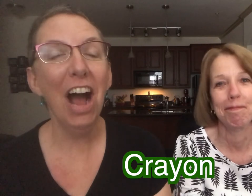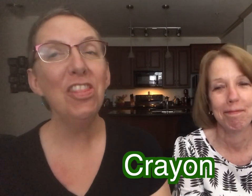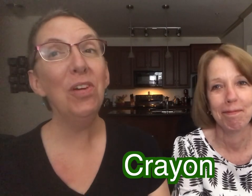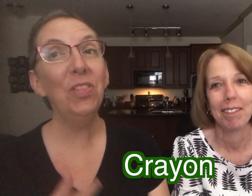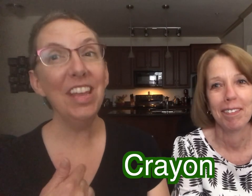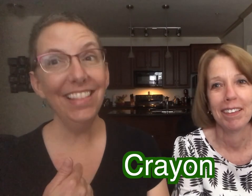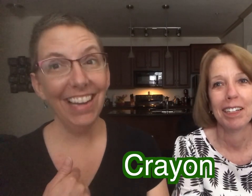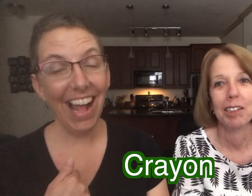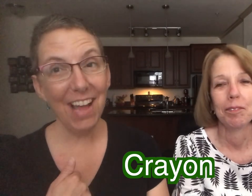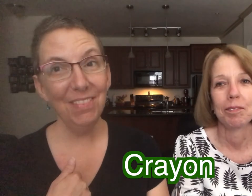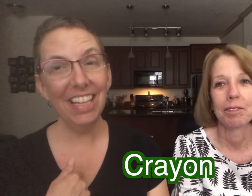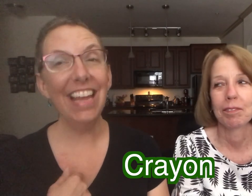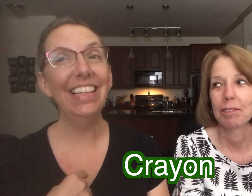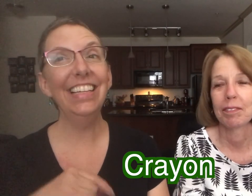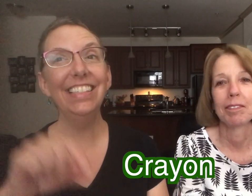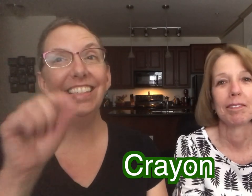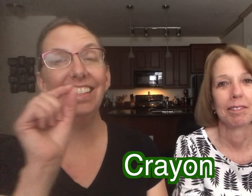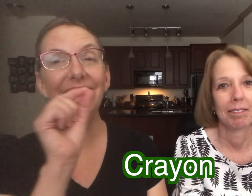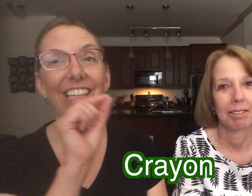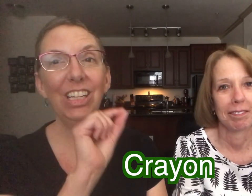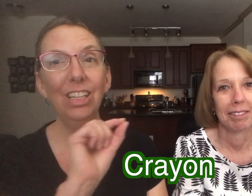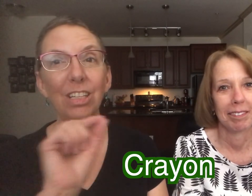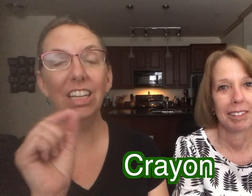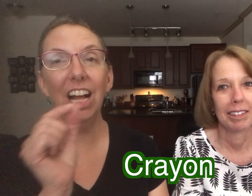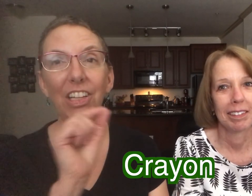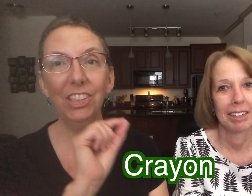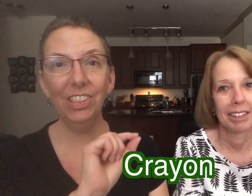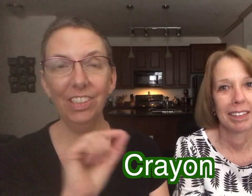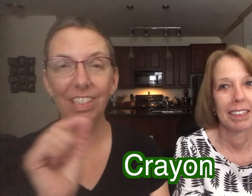The thing that I'm saying is the little colored